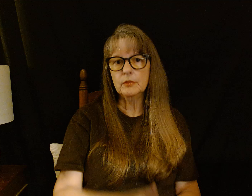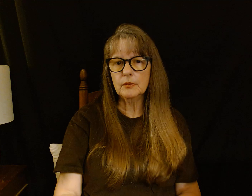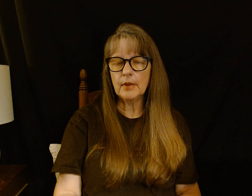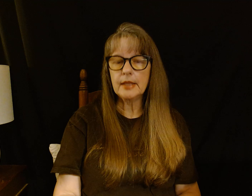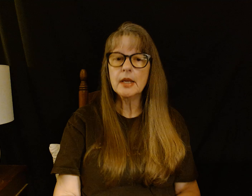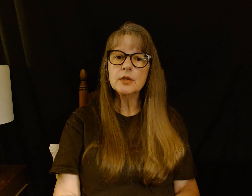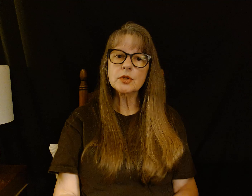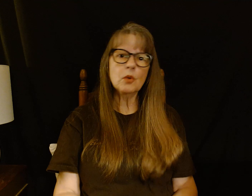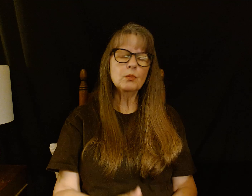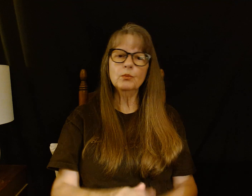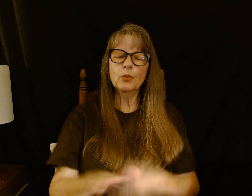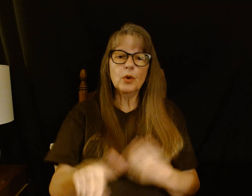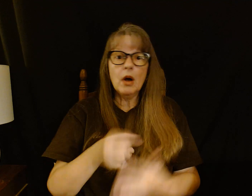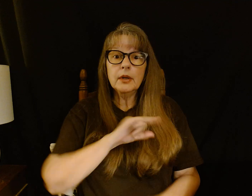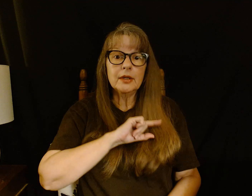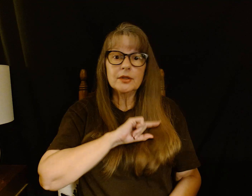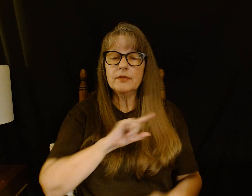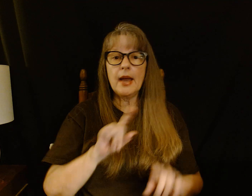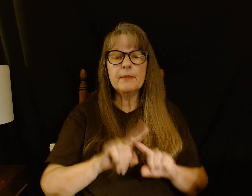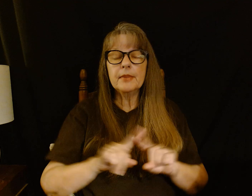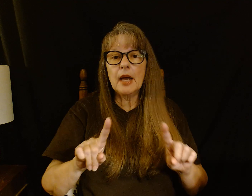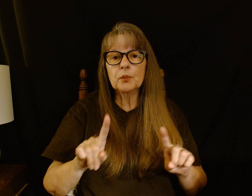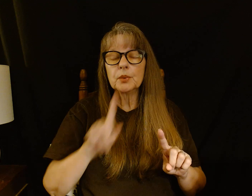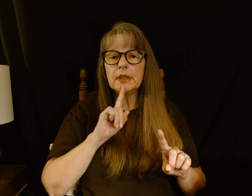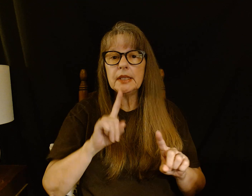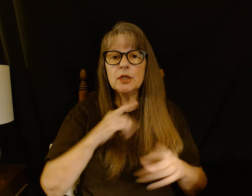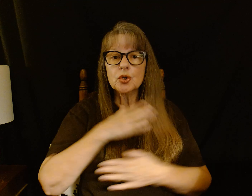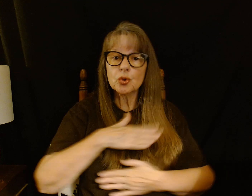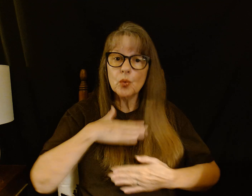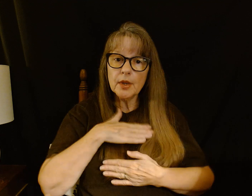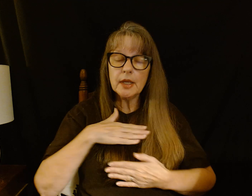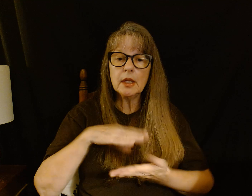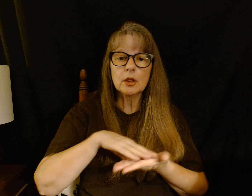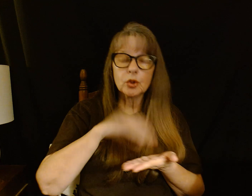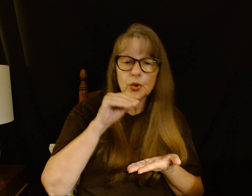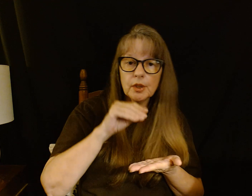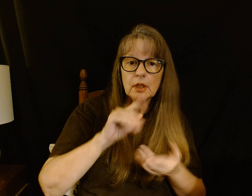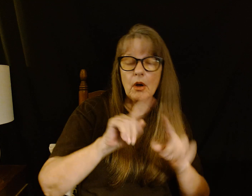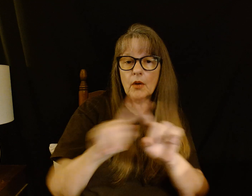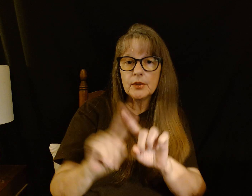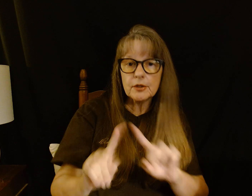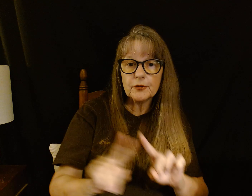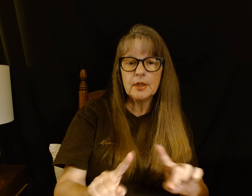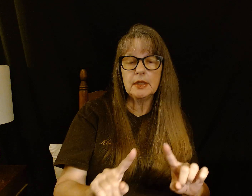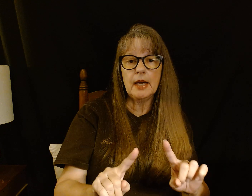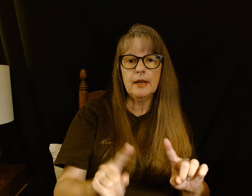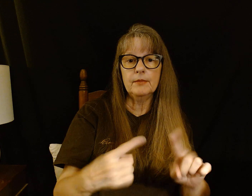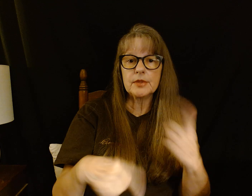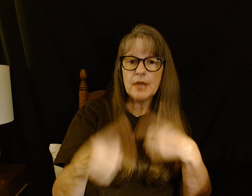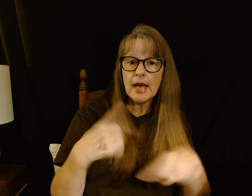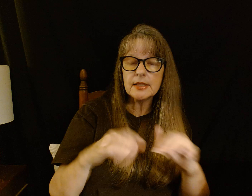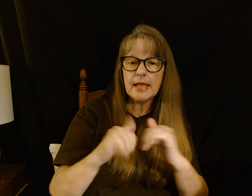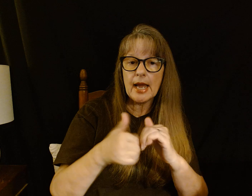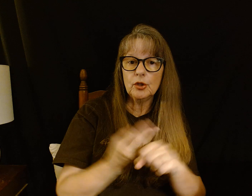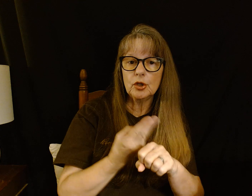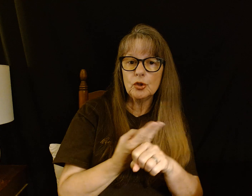right? So we're all guilty of that, but I really enjoy learning all the different signs and how you can use it.